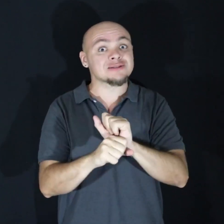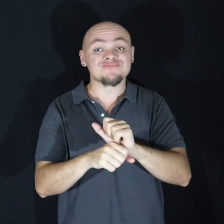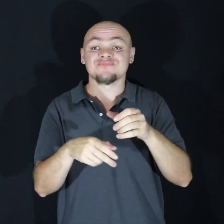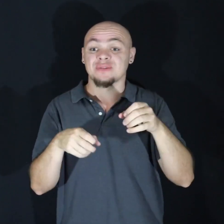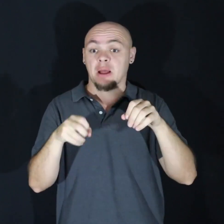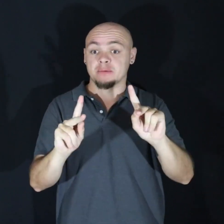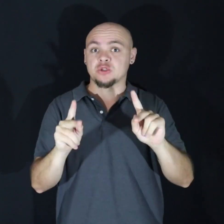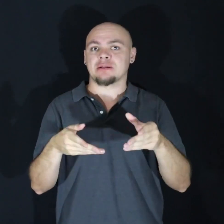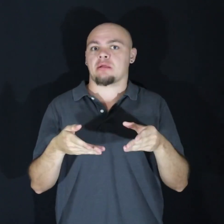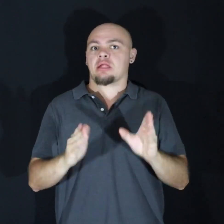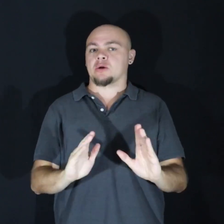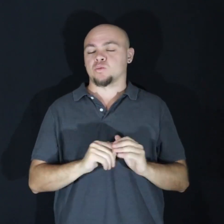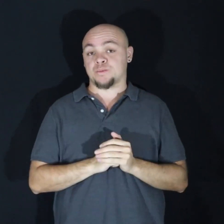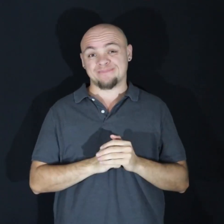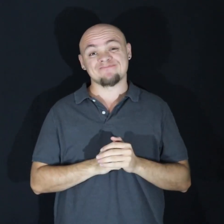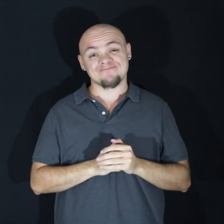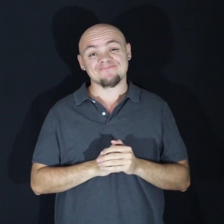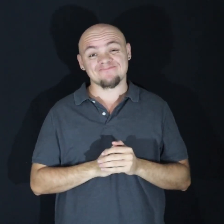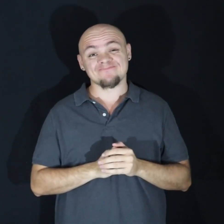opportunity.